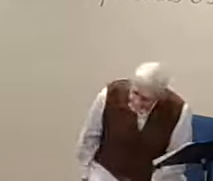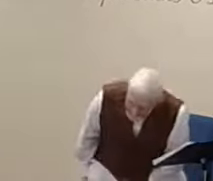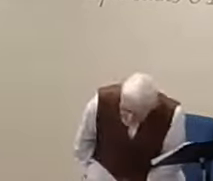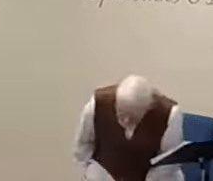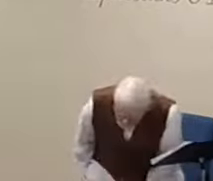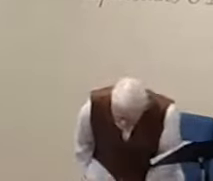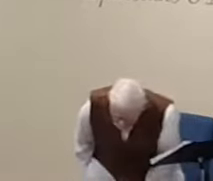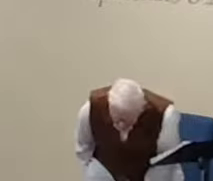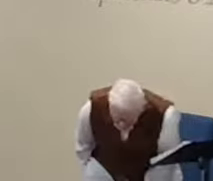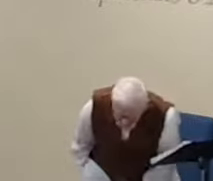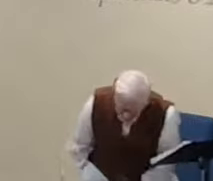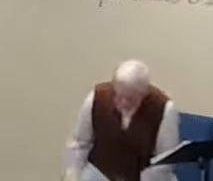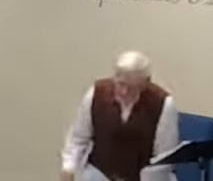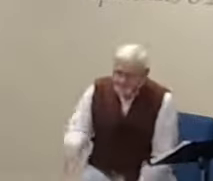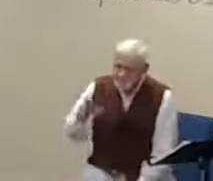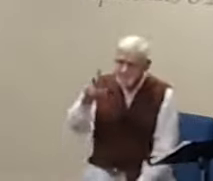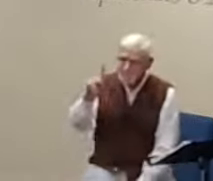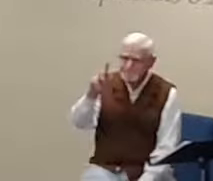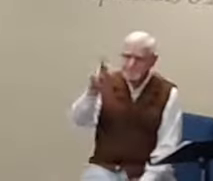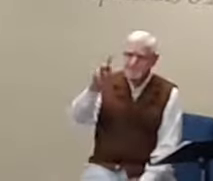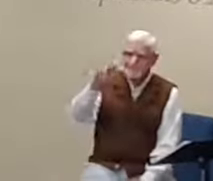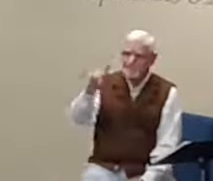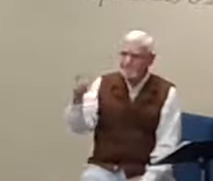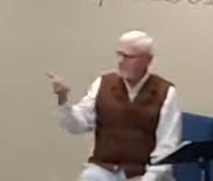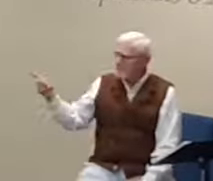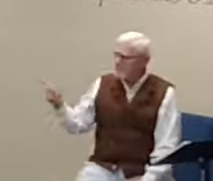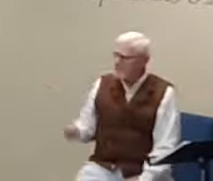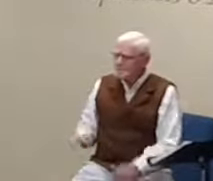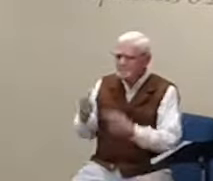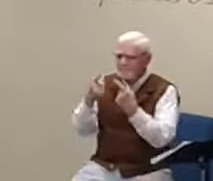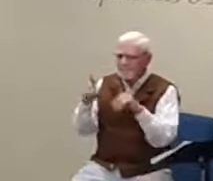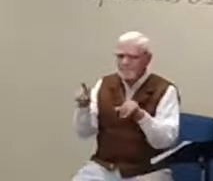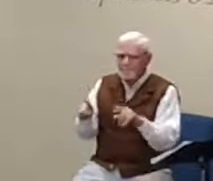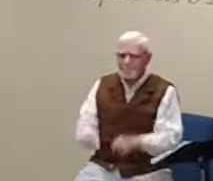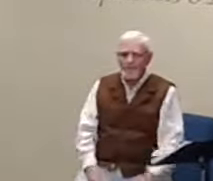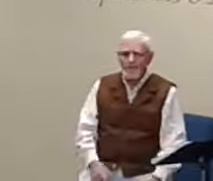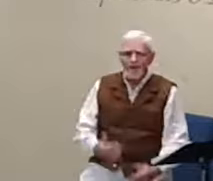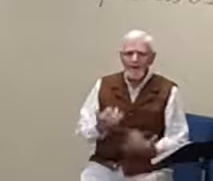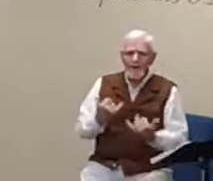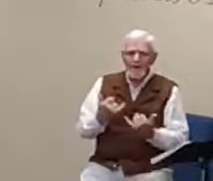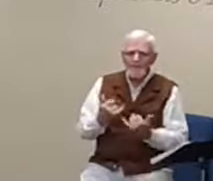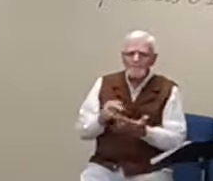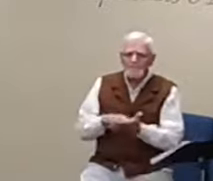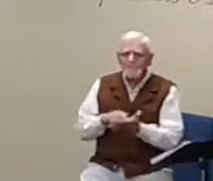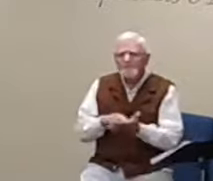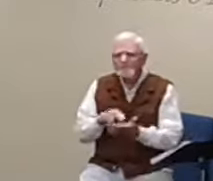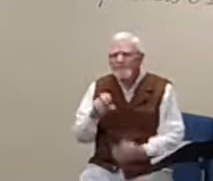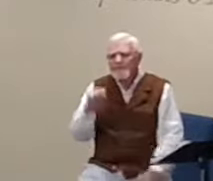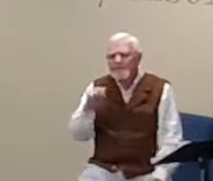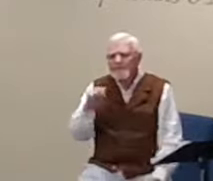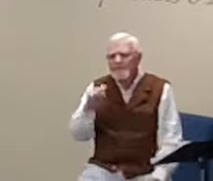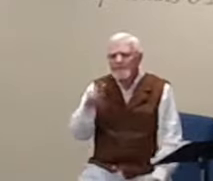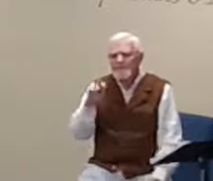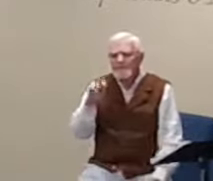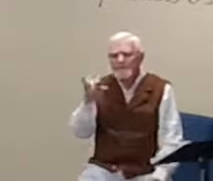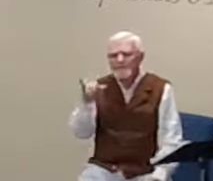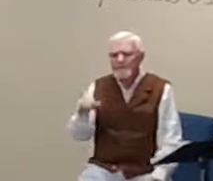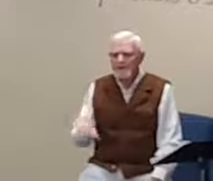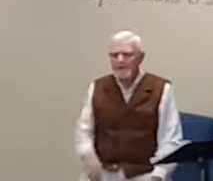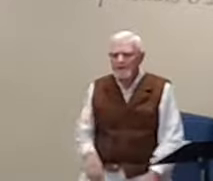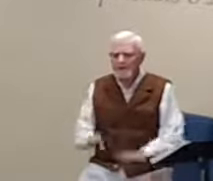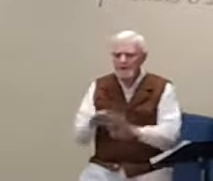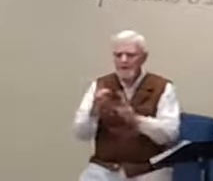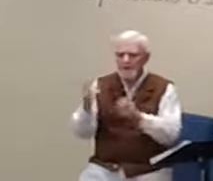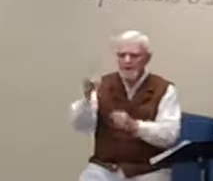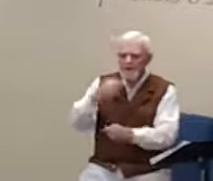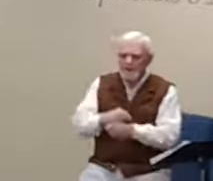We got the nursery open in a new GPS location, so you should all know where that is. If you don't, who's the nursery worker for today?